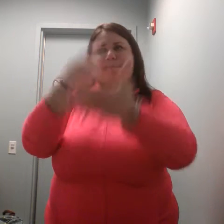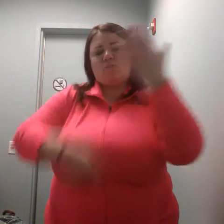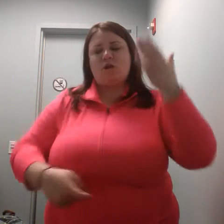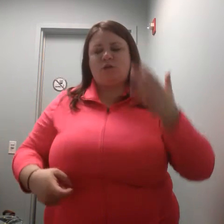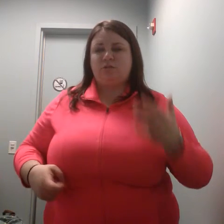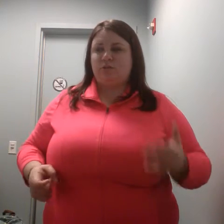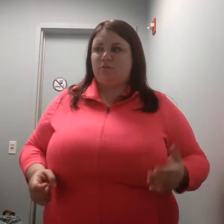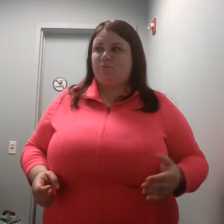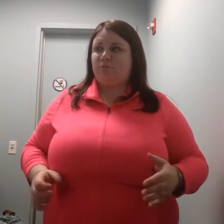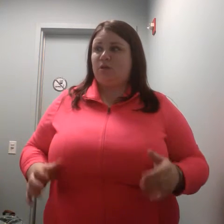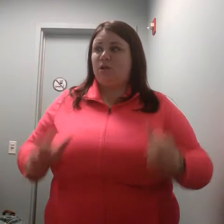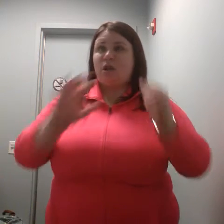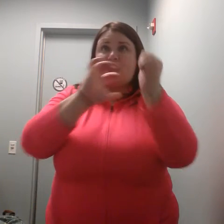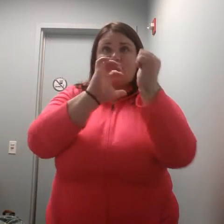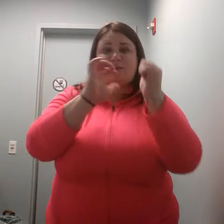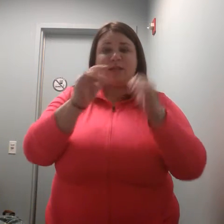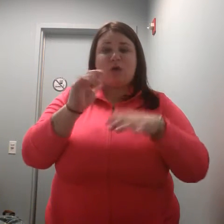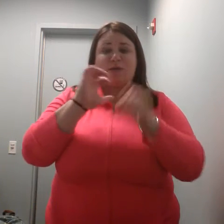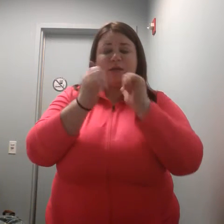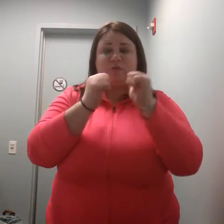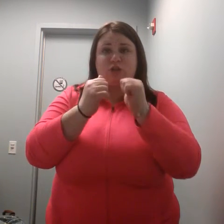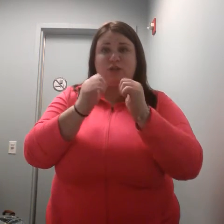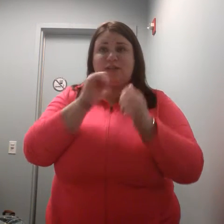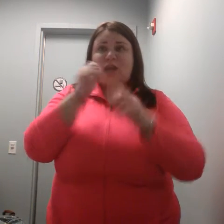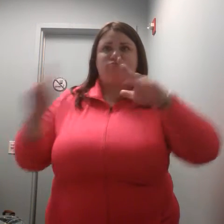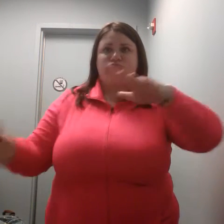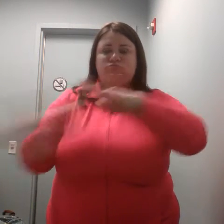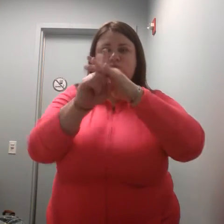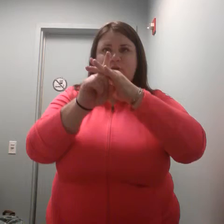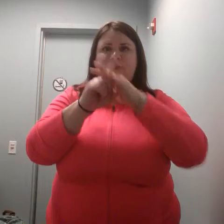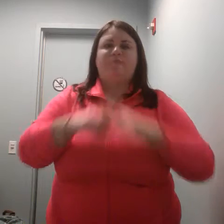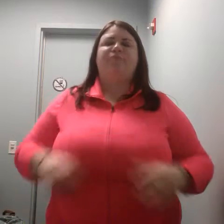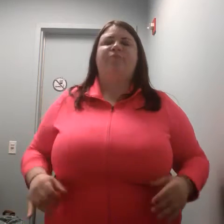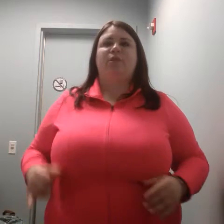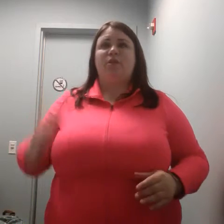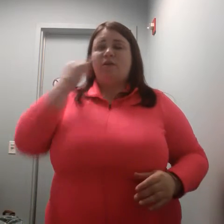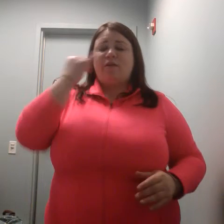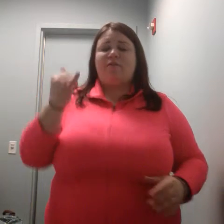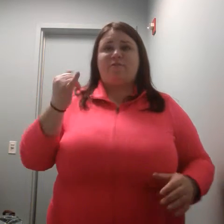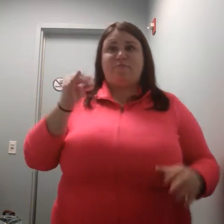where competition is going to come in. If Becky's charging too much, what are people going to start to do?